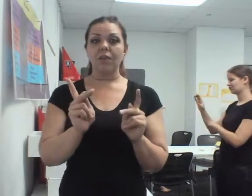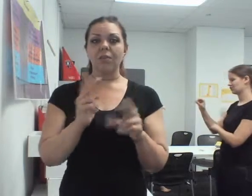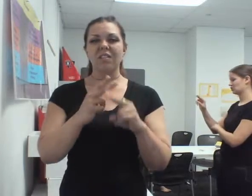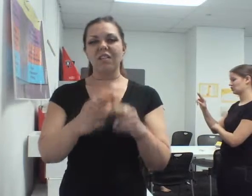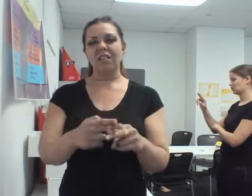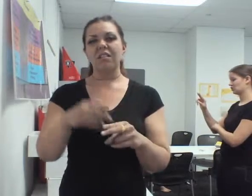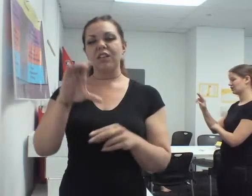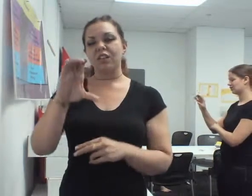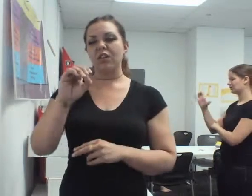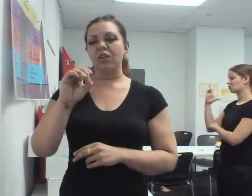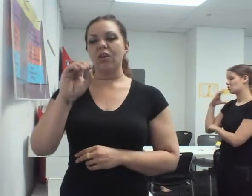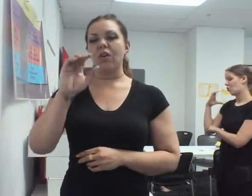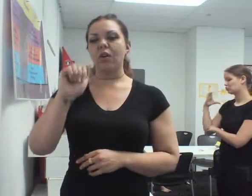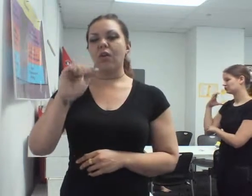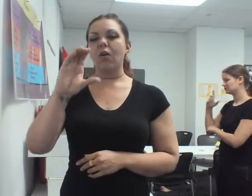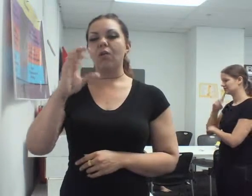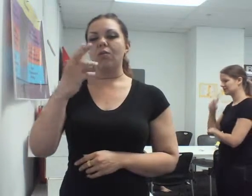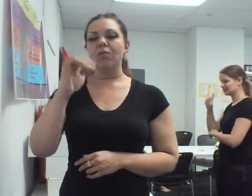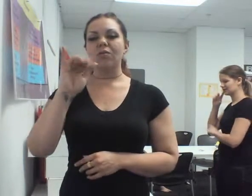mediation. So I might do something like this.